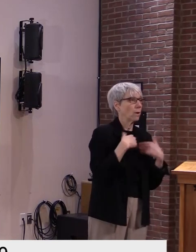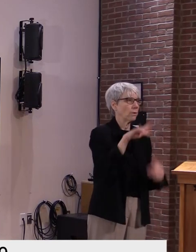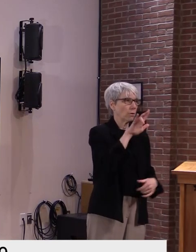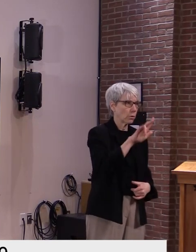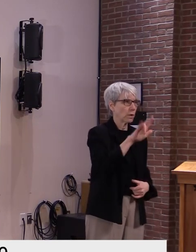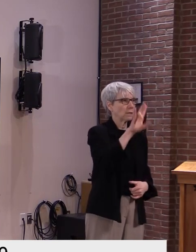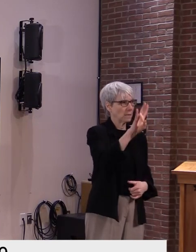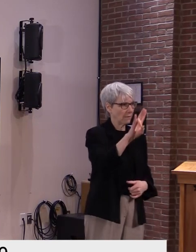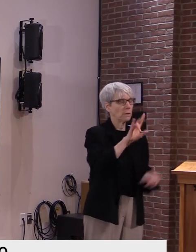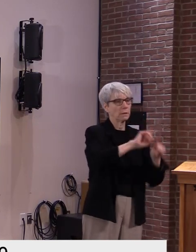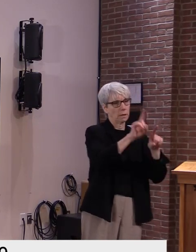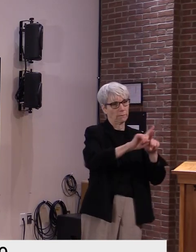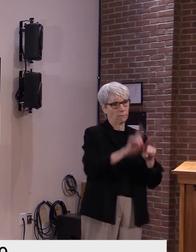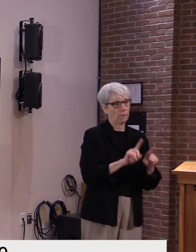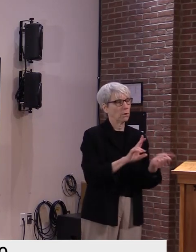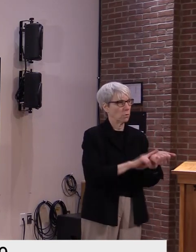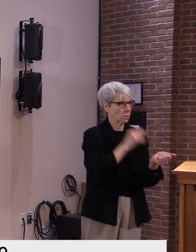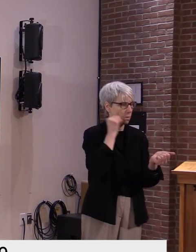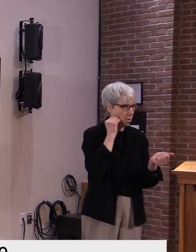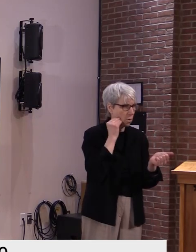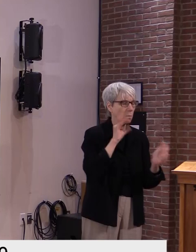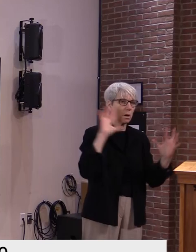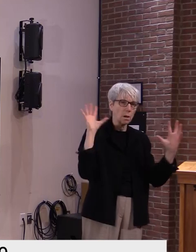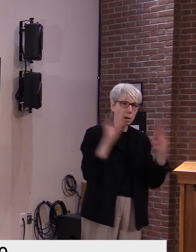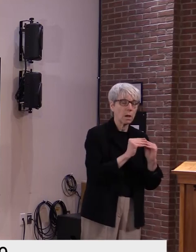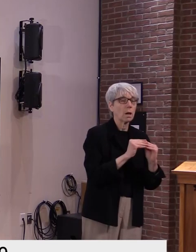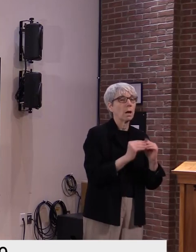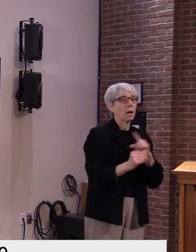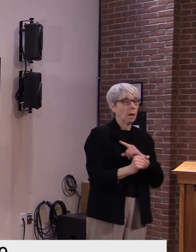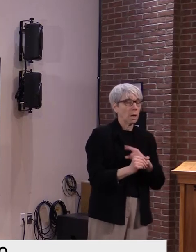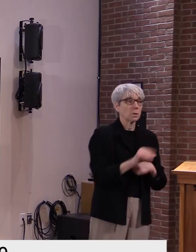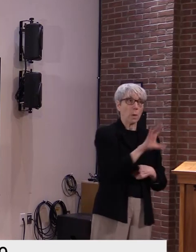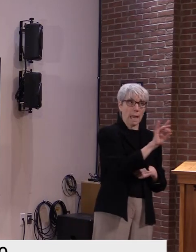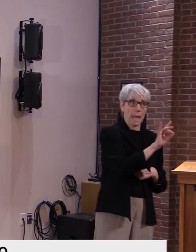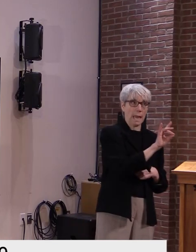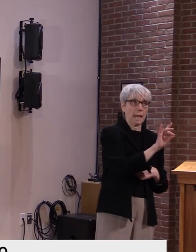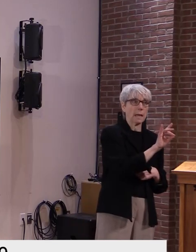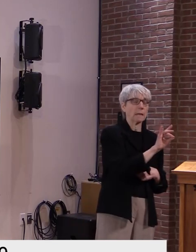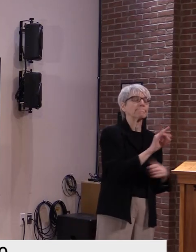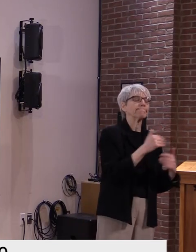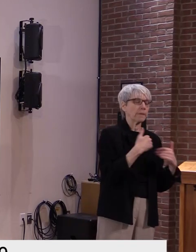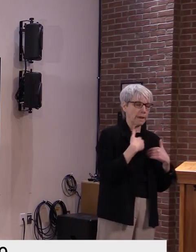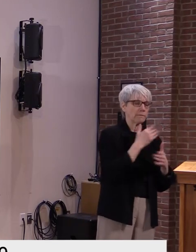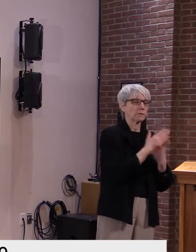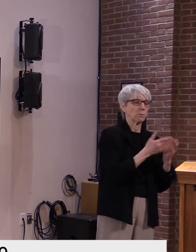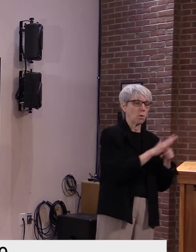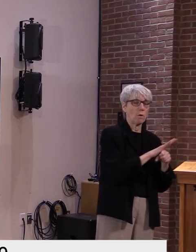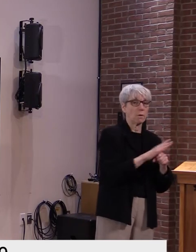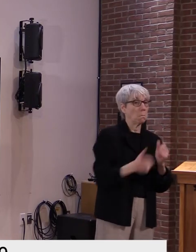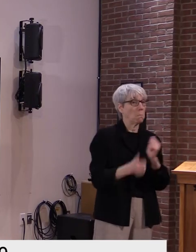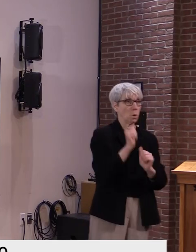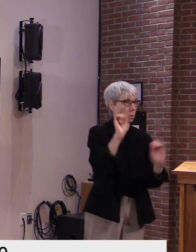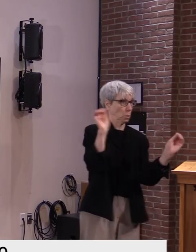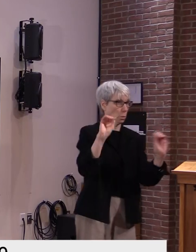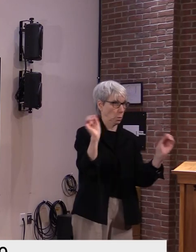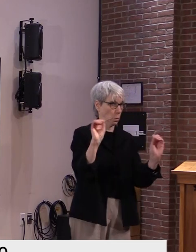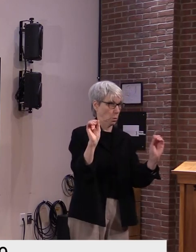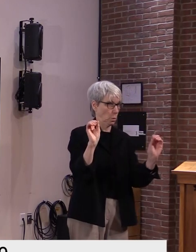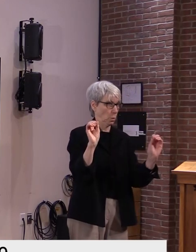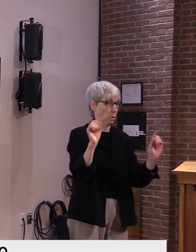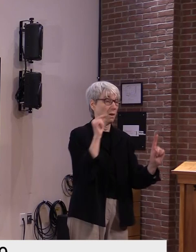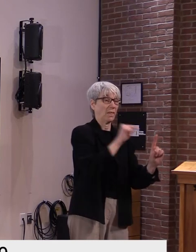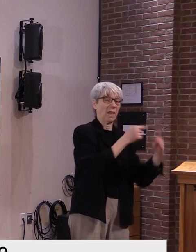aggregate types of long-term care facilities, and this is not impacting every single one of them. So the ones that are